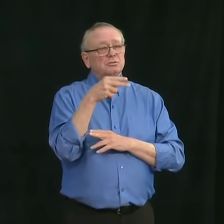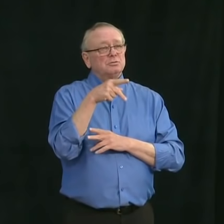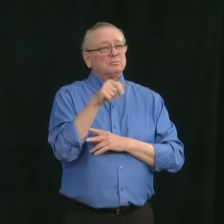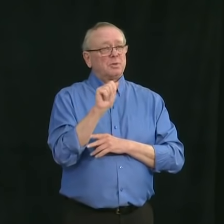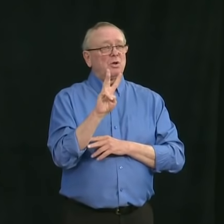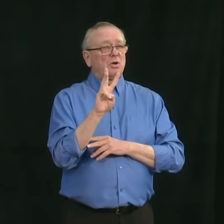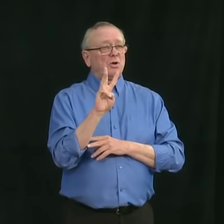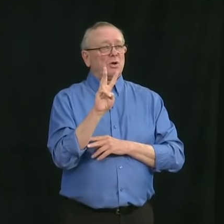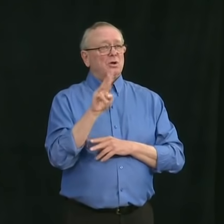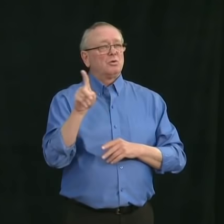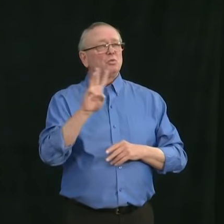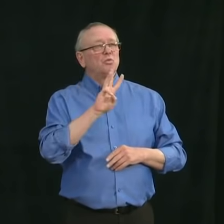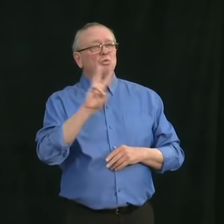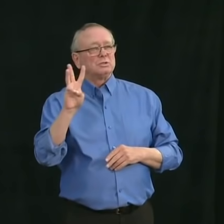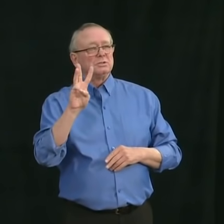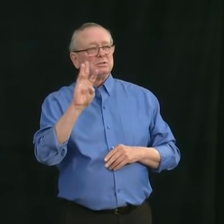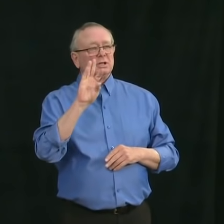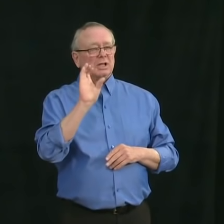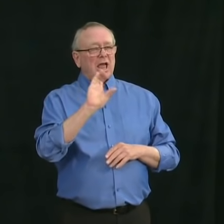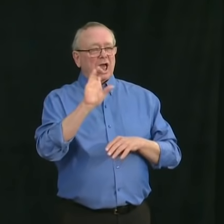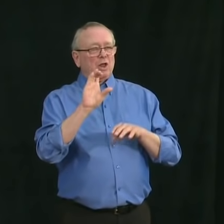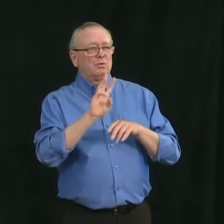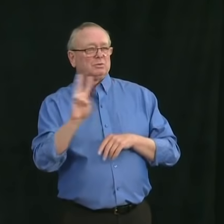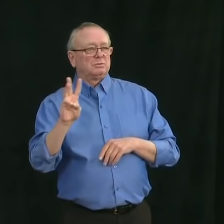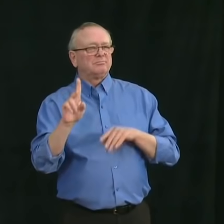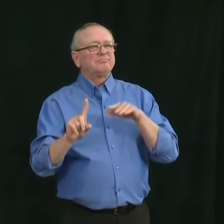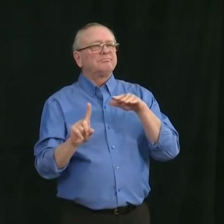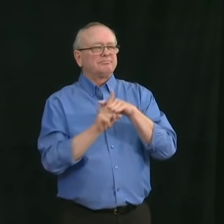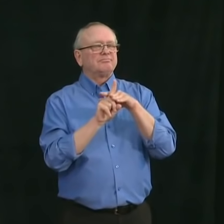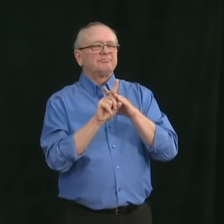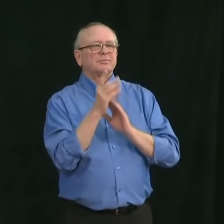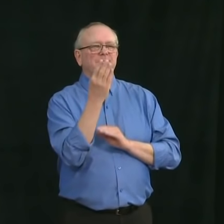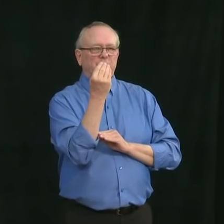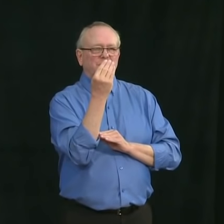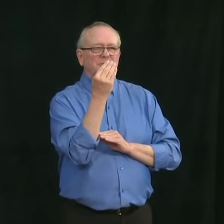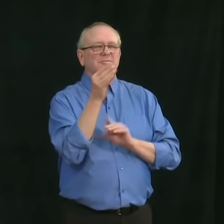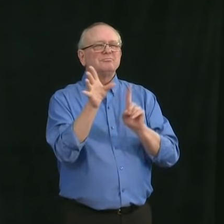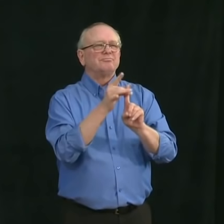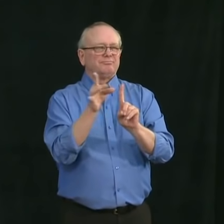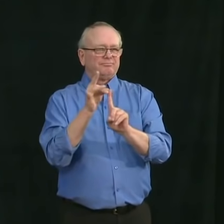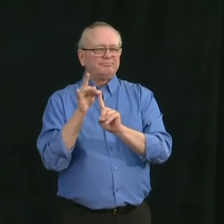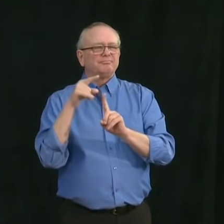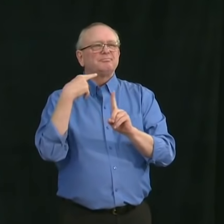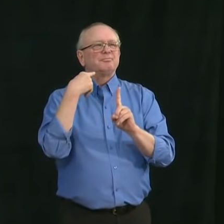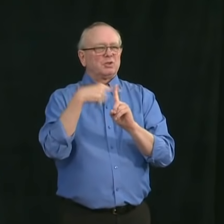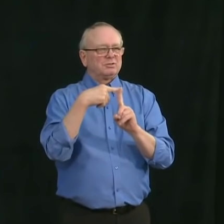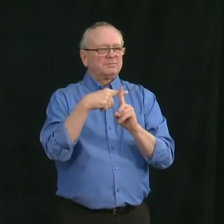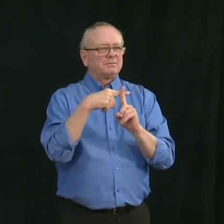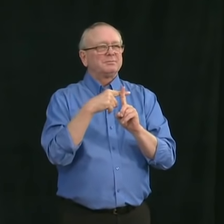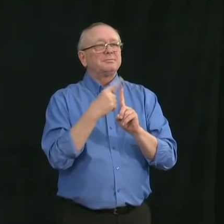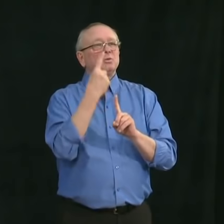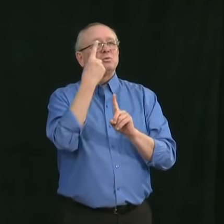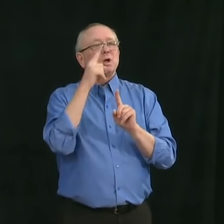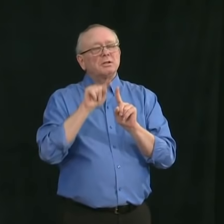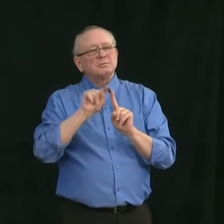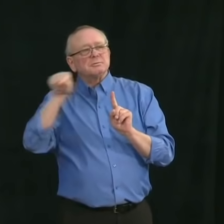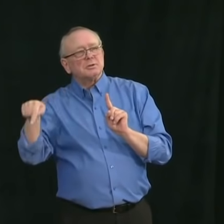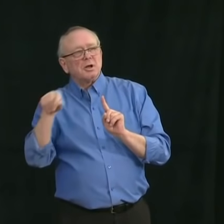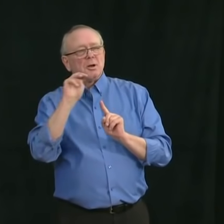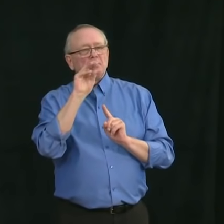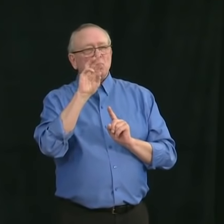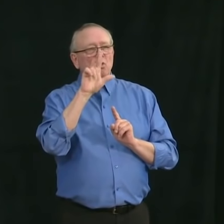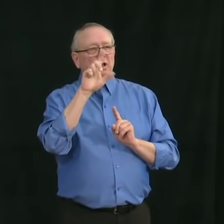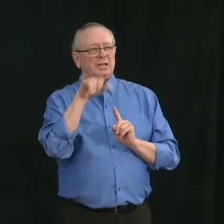cases and 1 case at Morley. All cases are self-isolating at home, though Bears Paw has 2 isolation